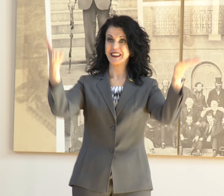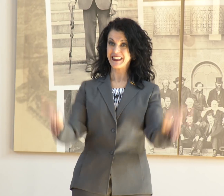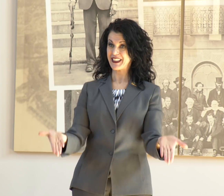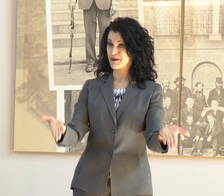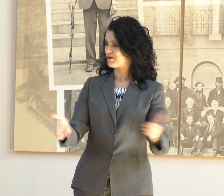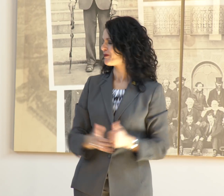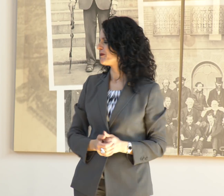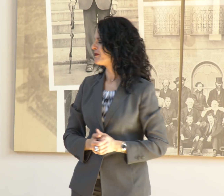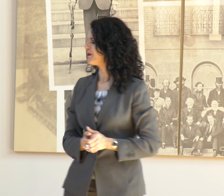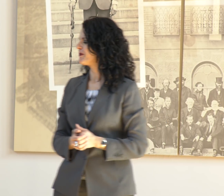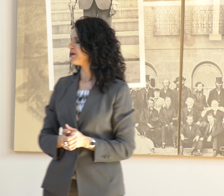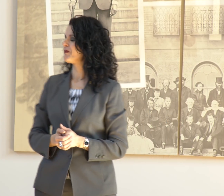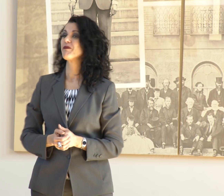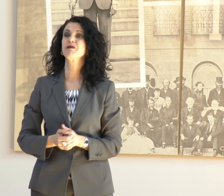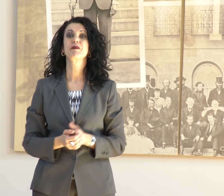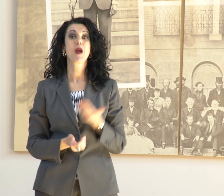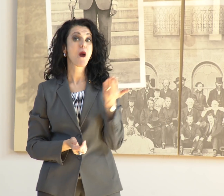this room at the Gallaudet Museum.